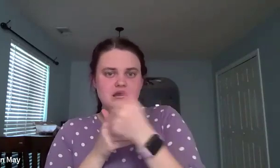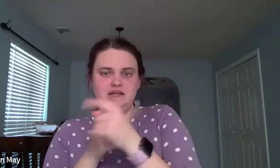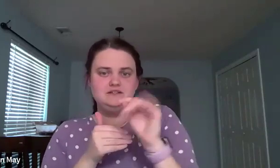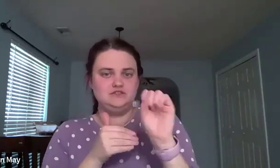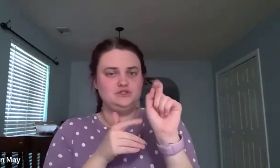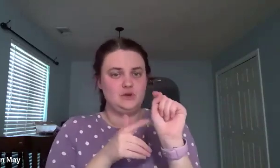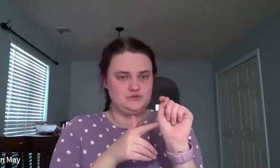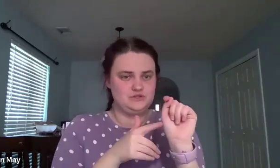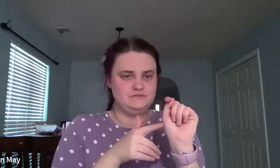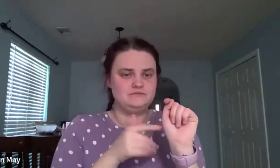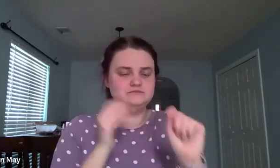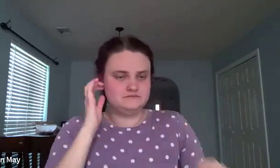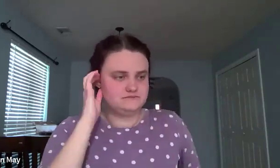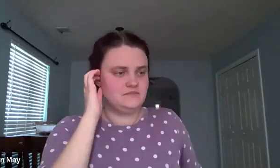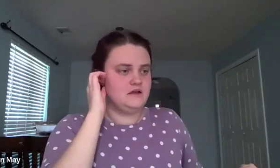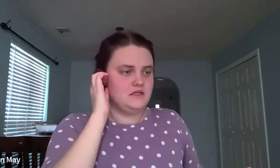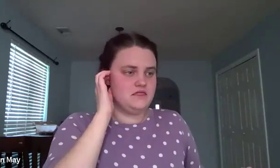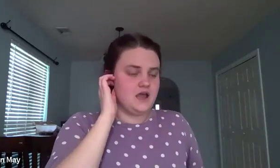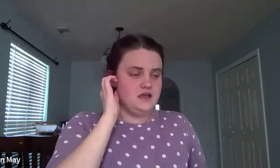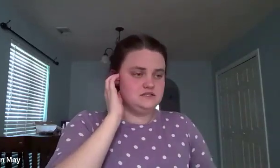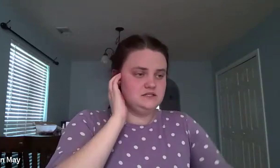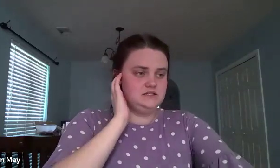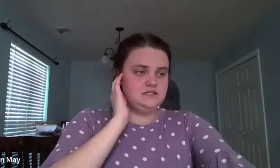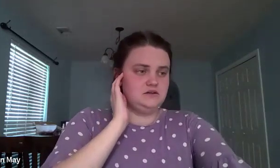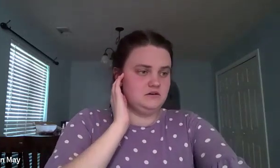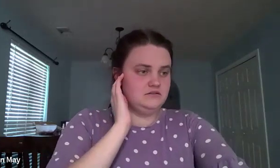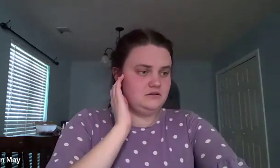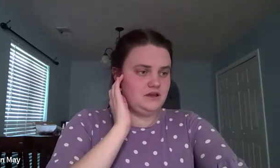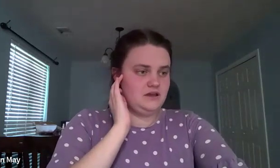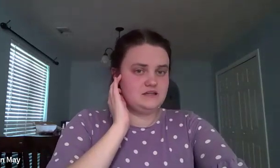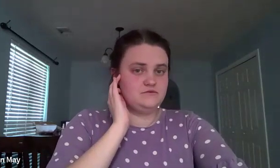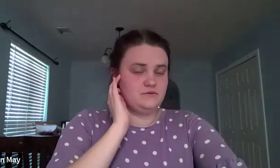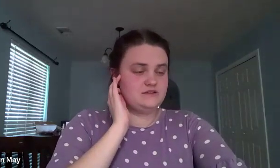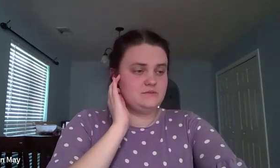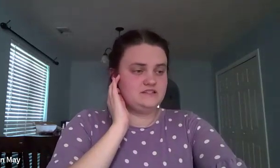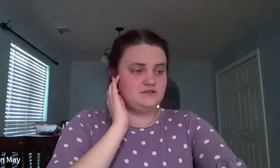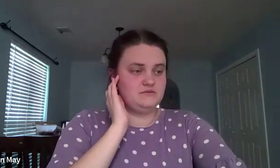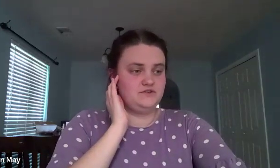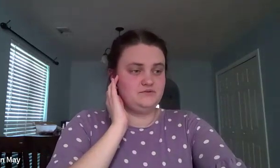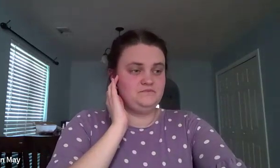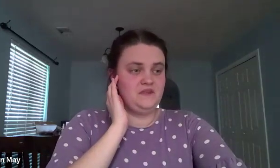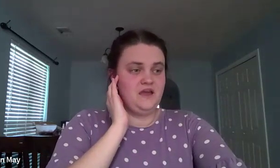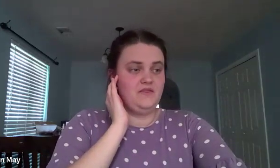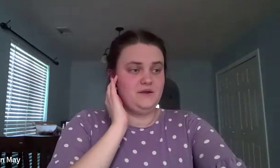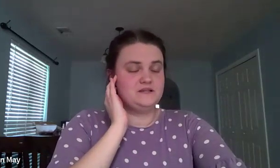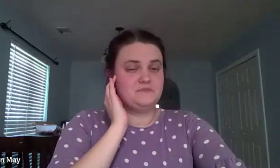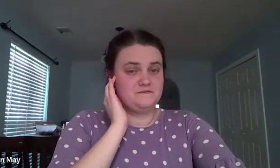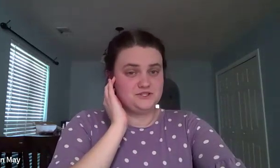Bread, toast. That, y'all, okay, as we're about to do a review, there was my first